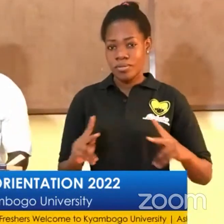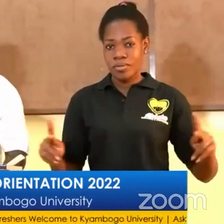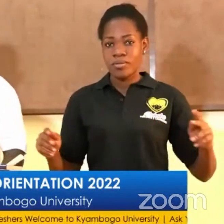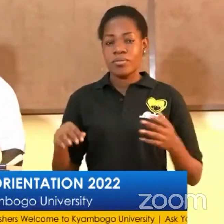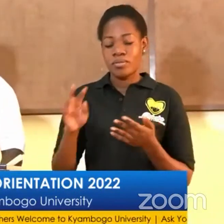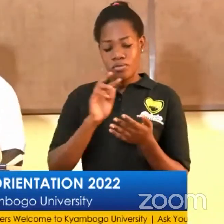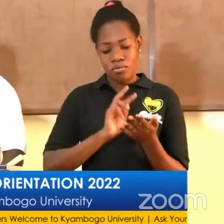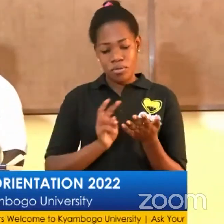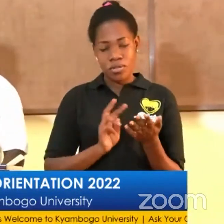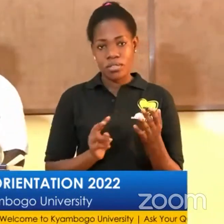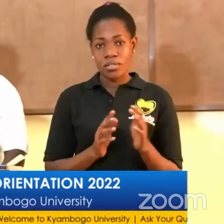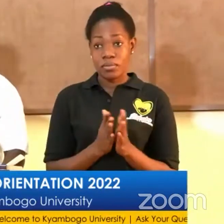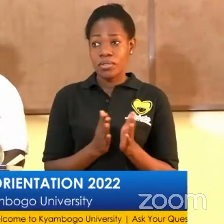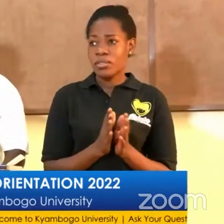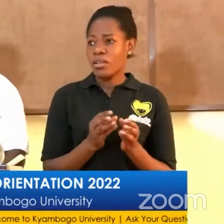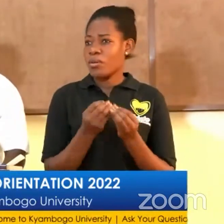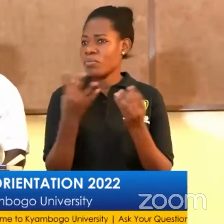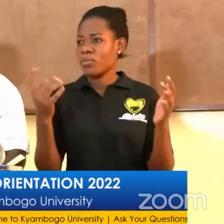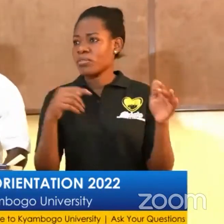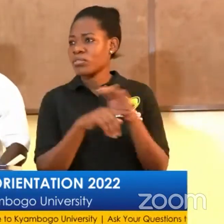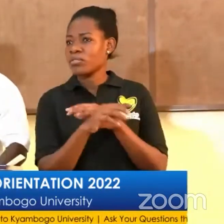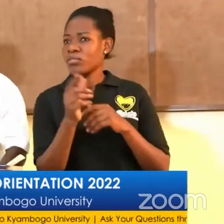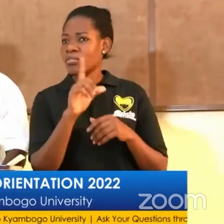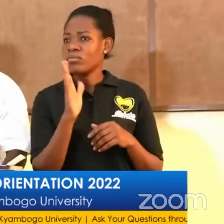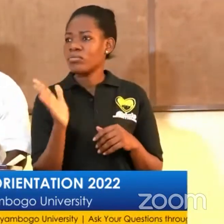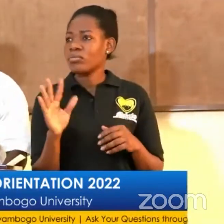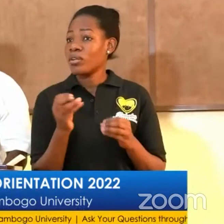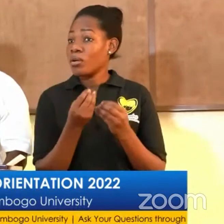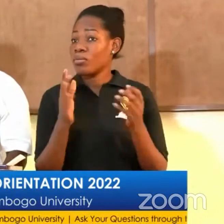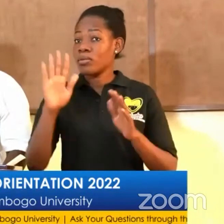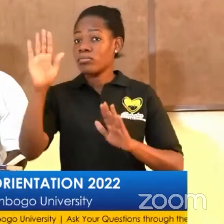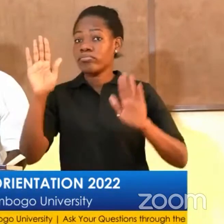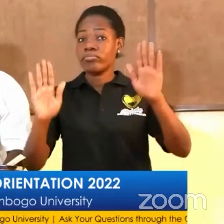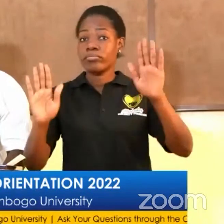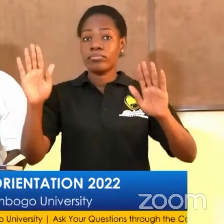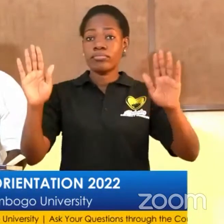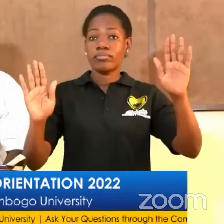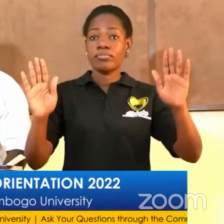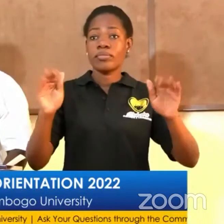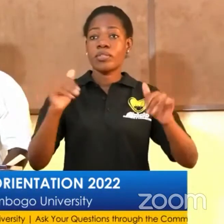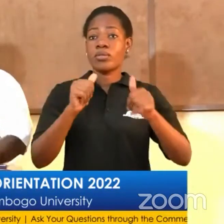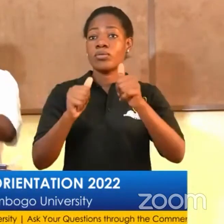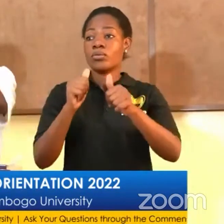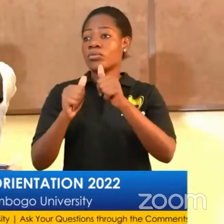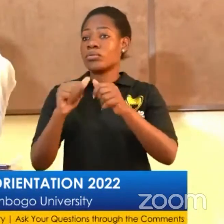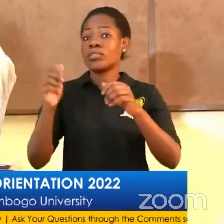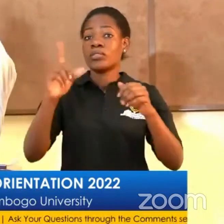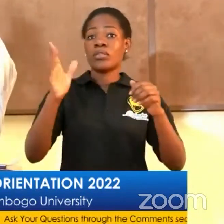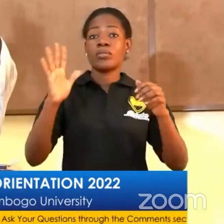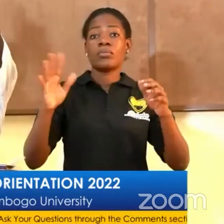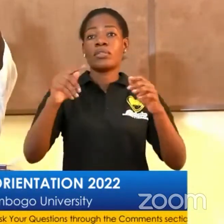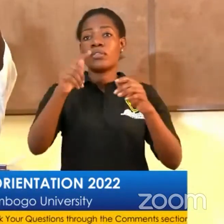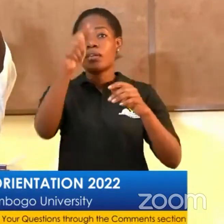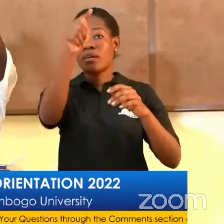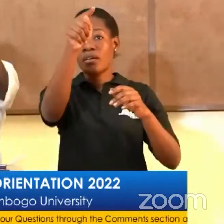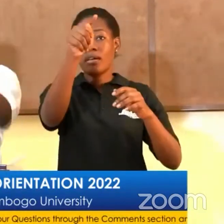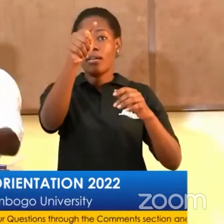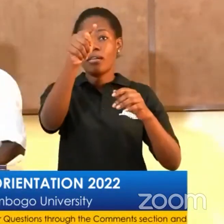university libraries? How many by show of hand? Which library in particular? The one up here?